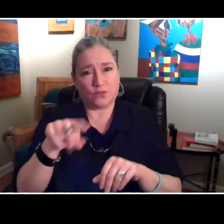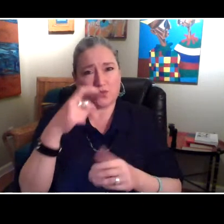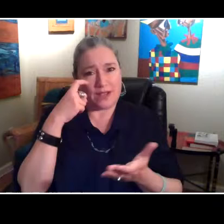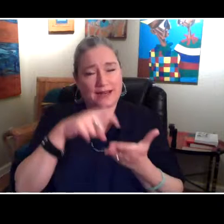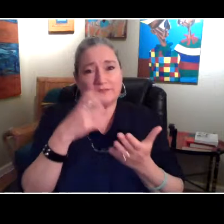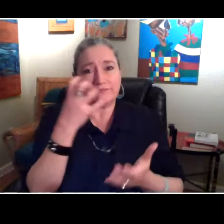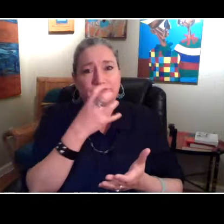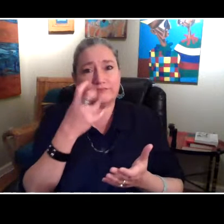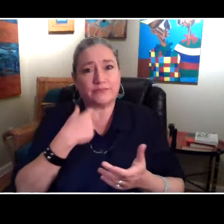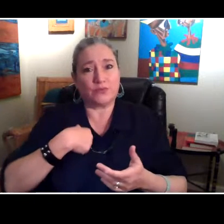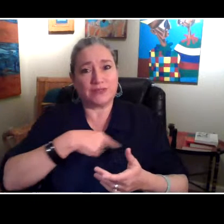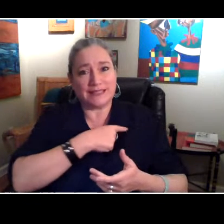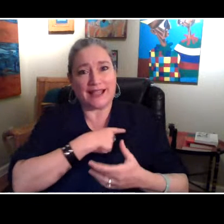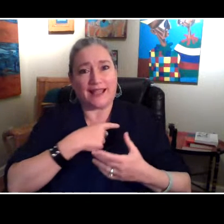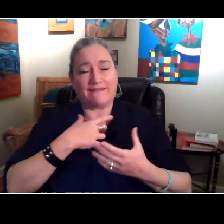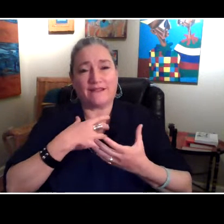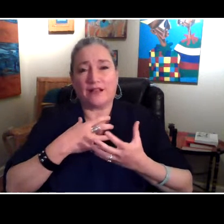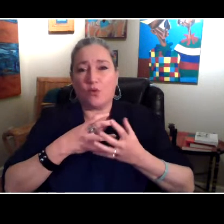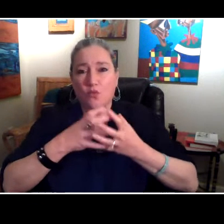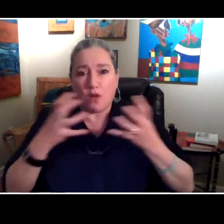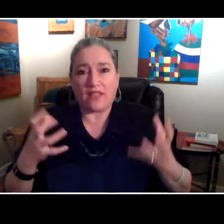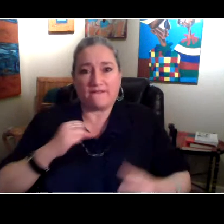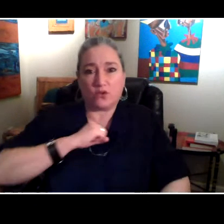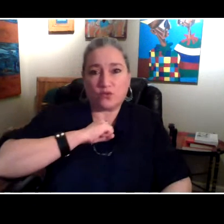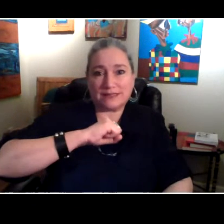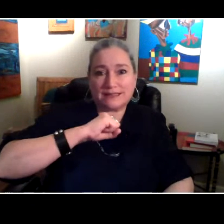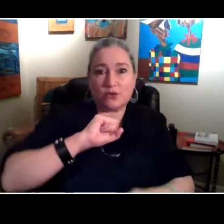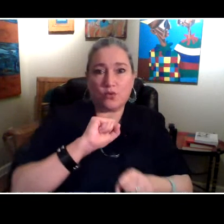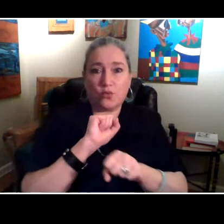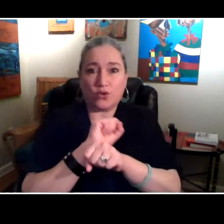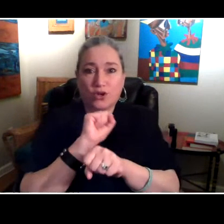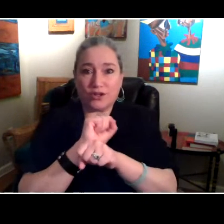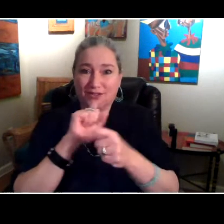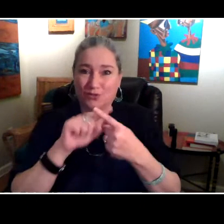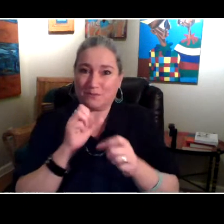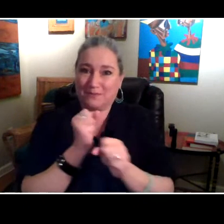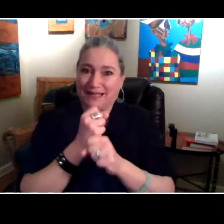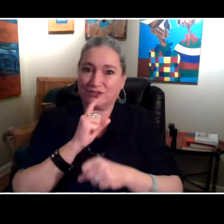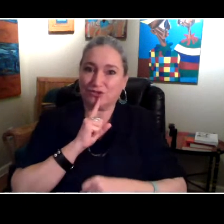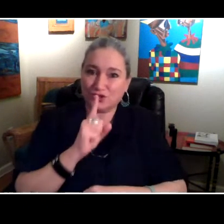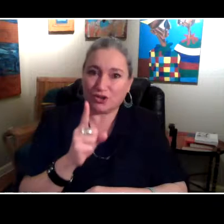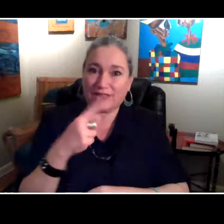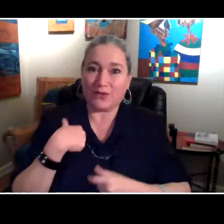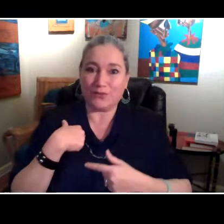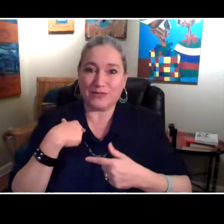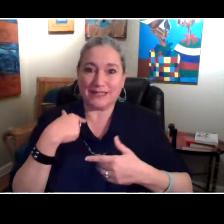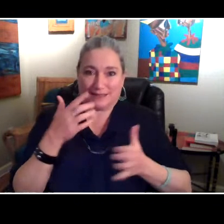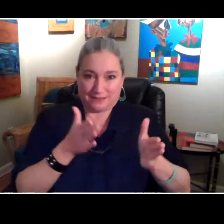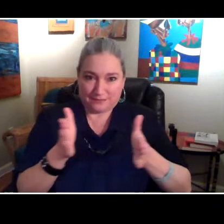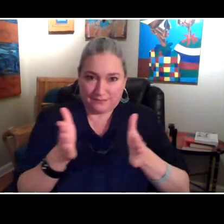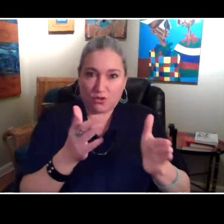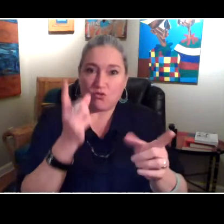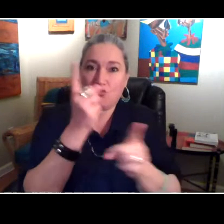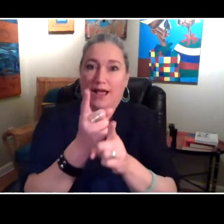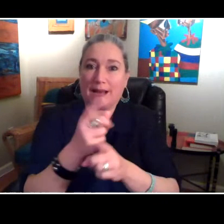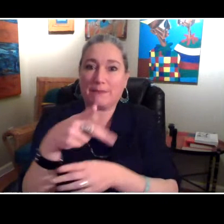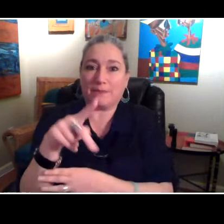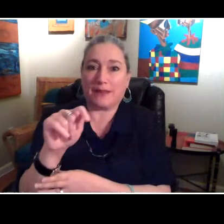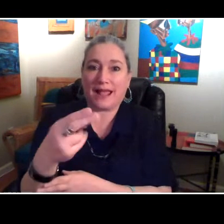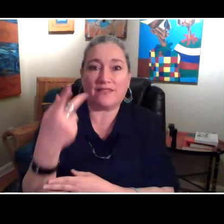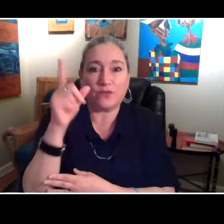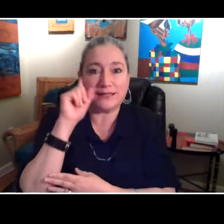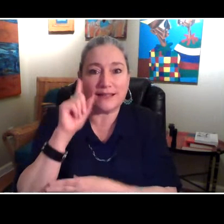Before I proceed to discussing more about DCCW, it's important to recognize that we have a wealth of resistance